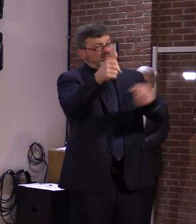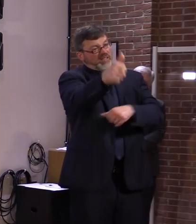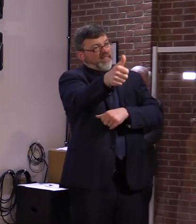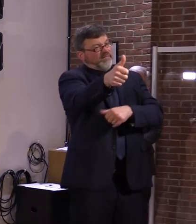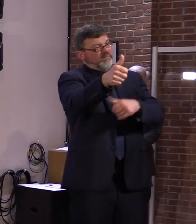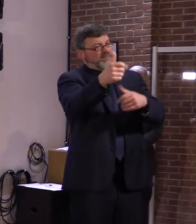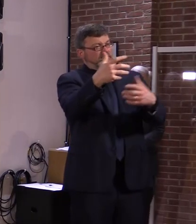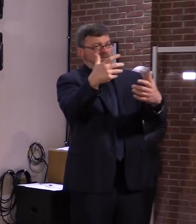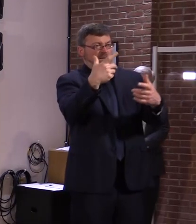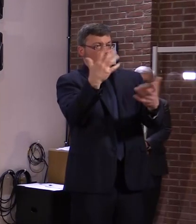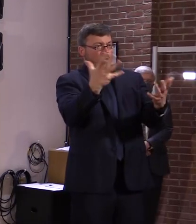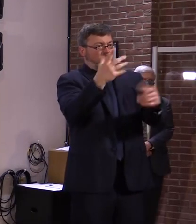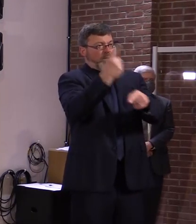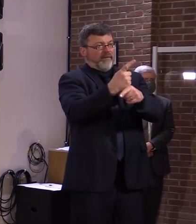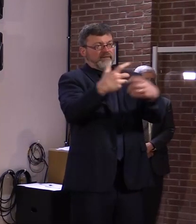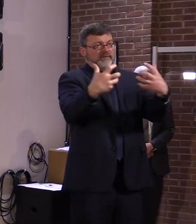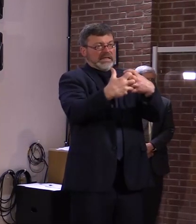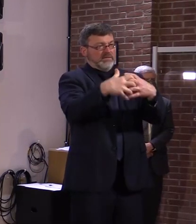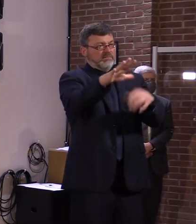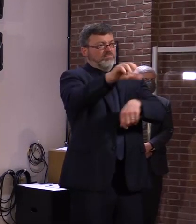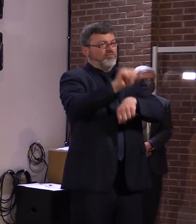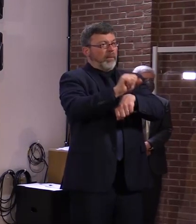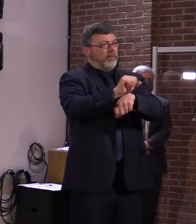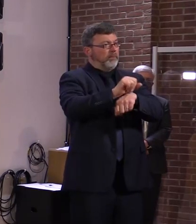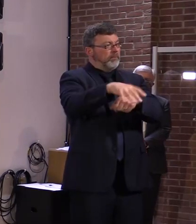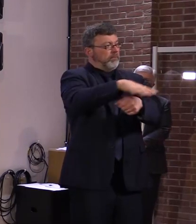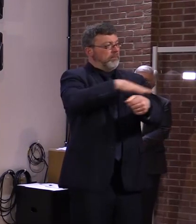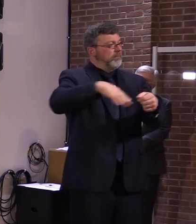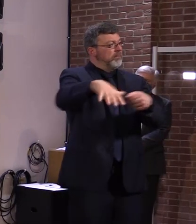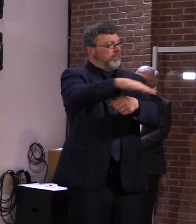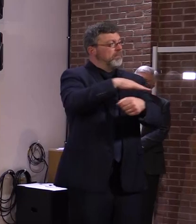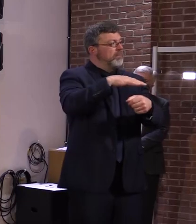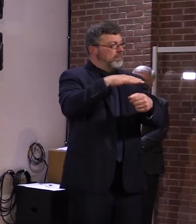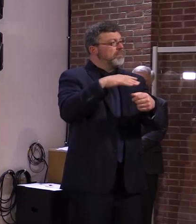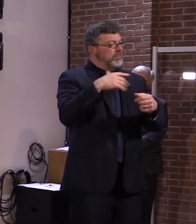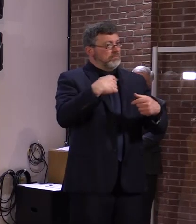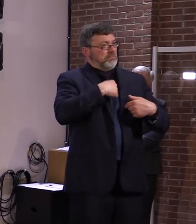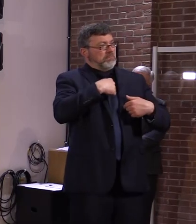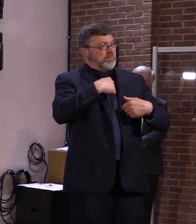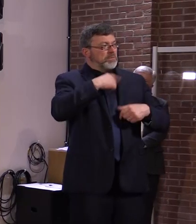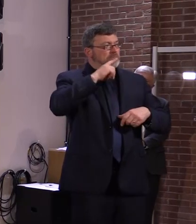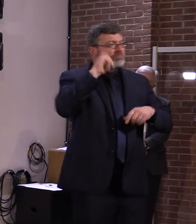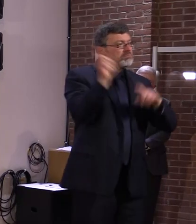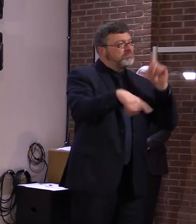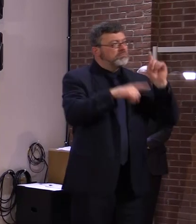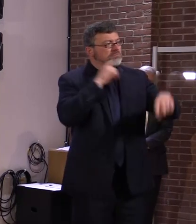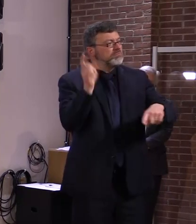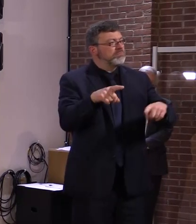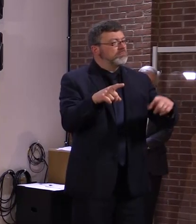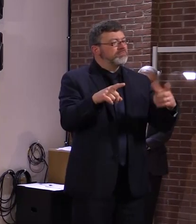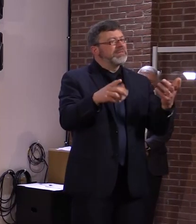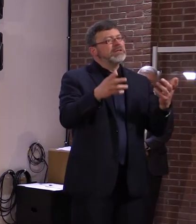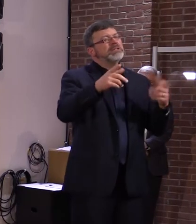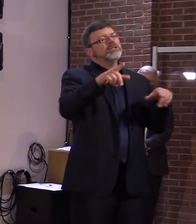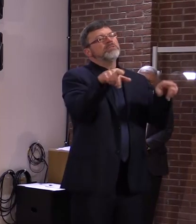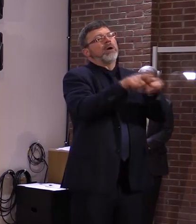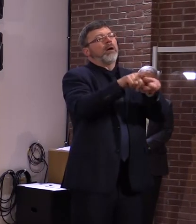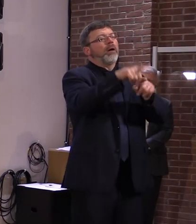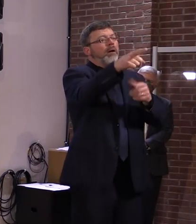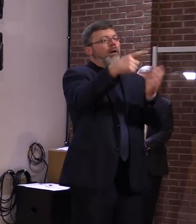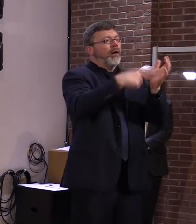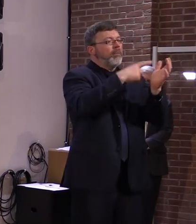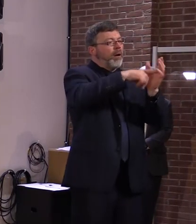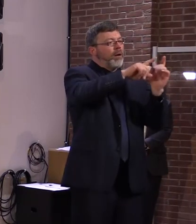no shirt, no shoes, no service. And if you, they could require any of their